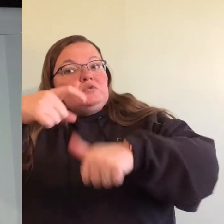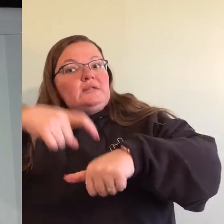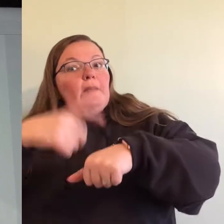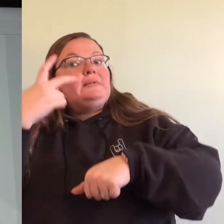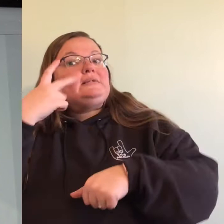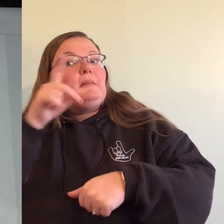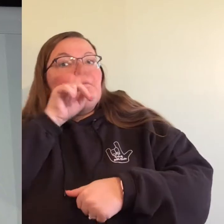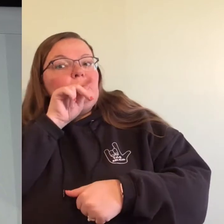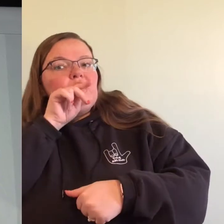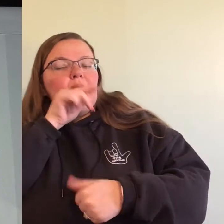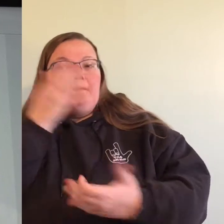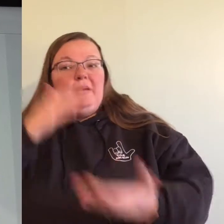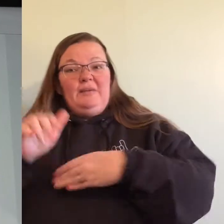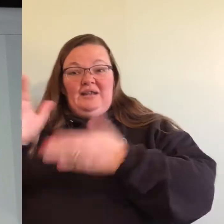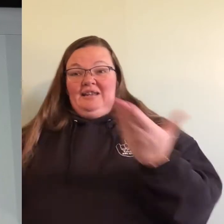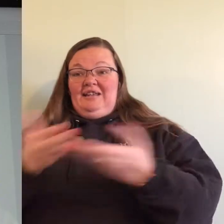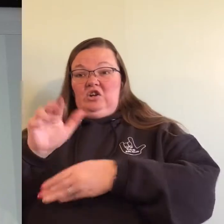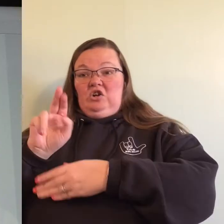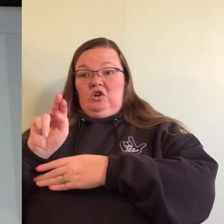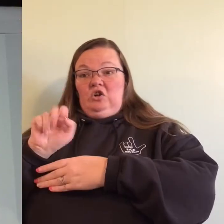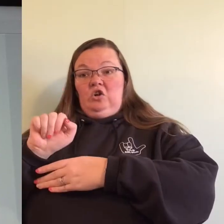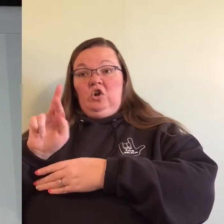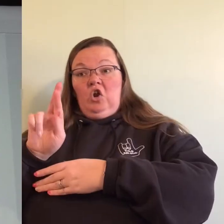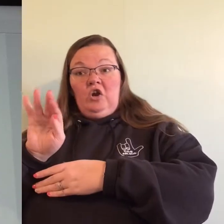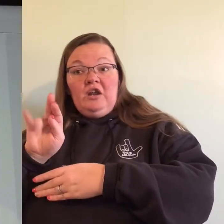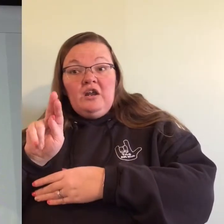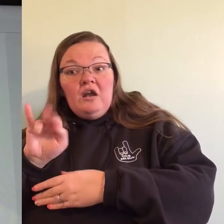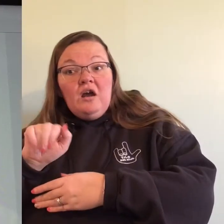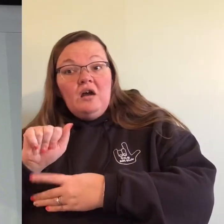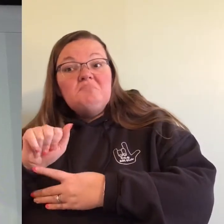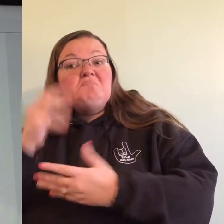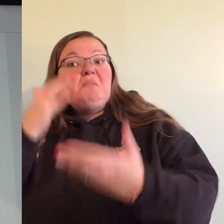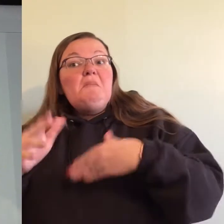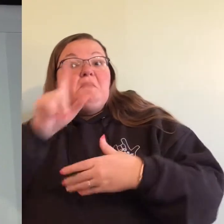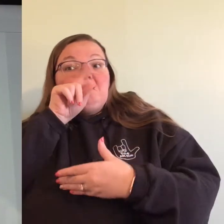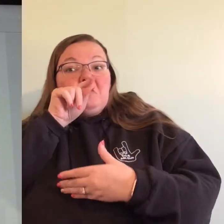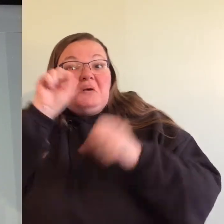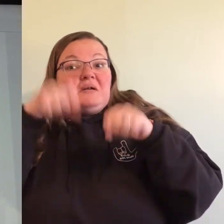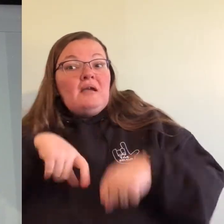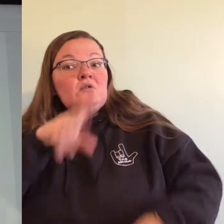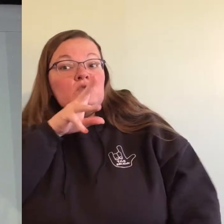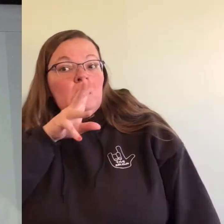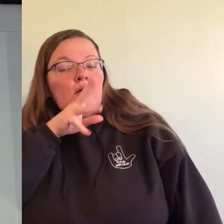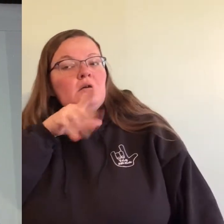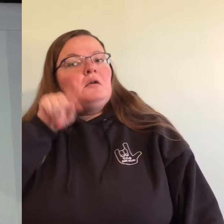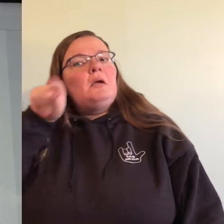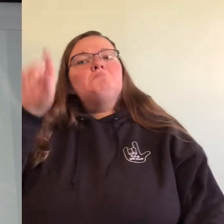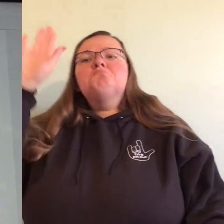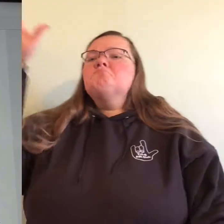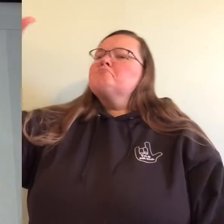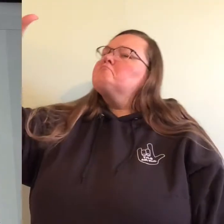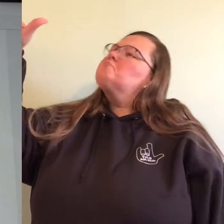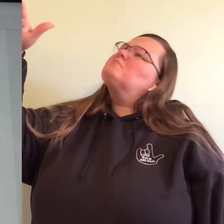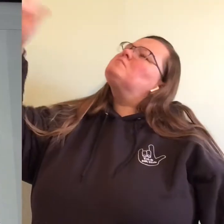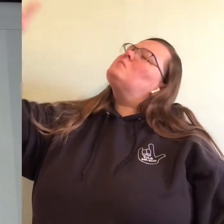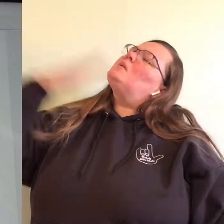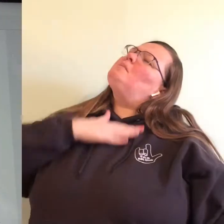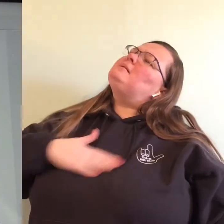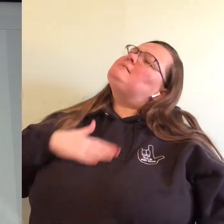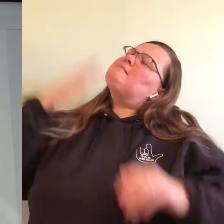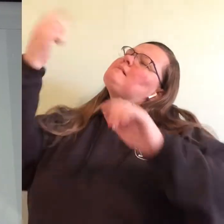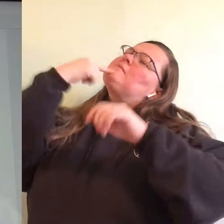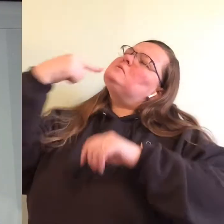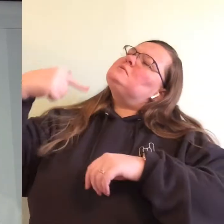here. I say, I wonder, can birds talk in Narnia? It almost looks as if it wanted to say something to us." Then she turned to the robin and